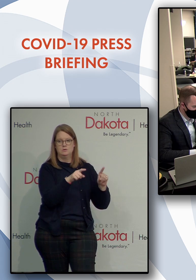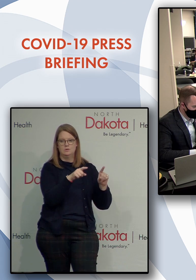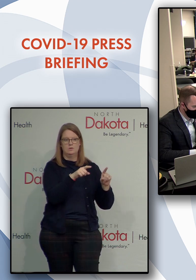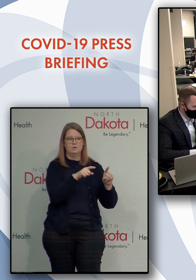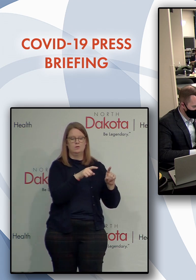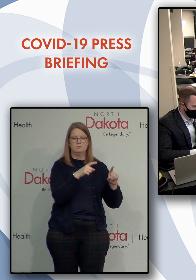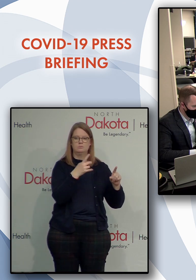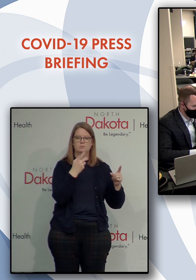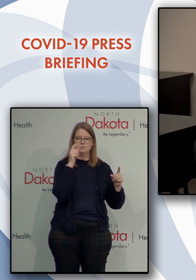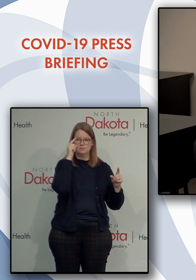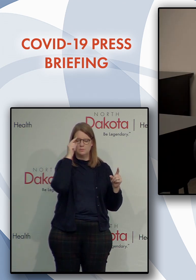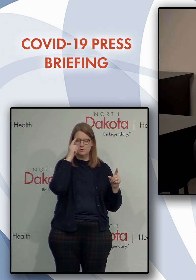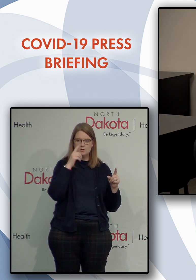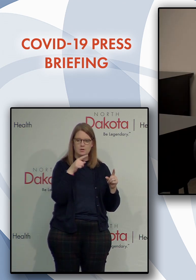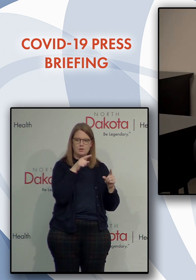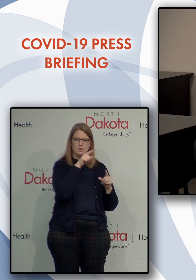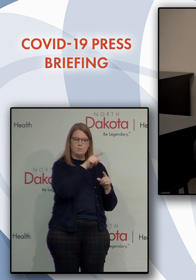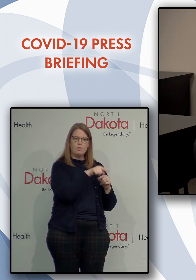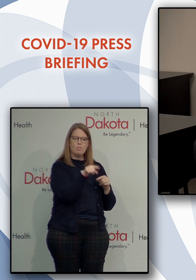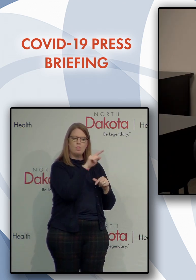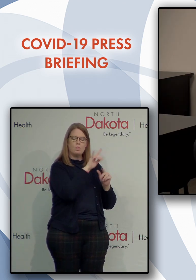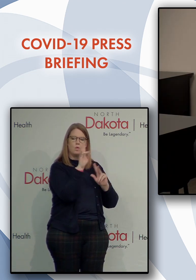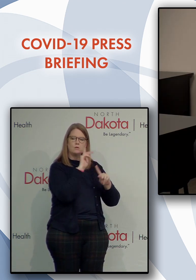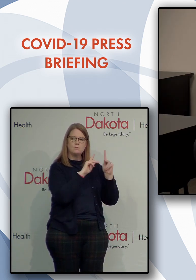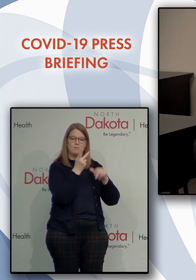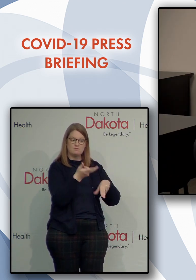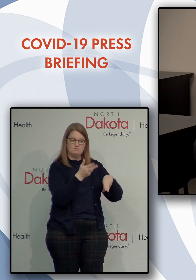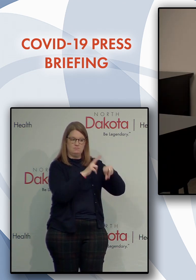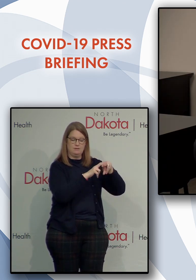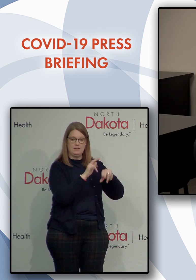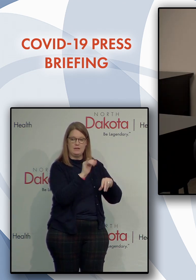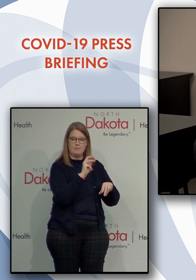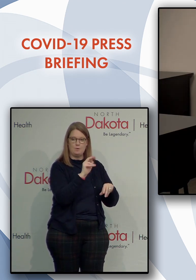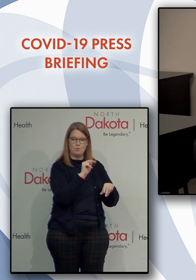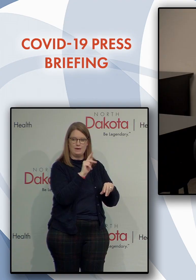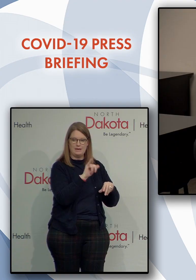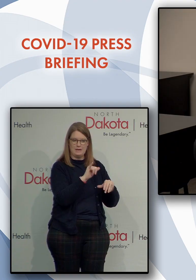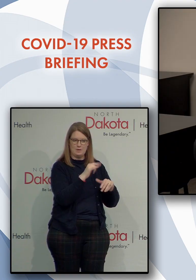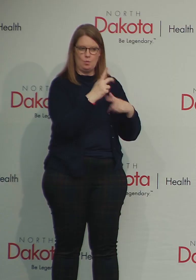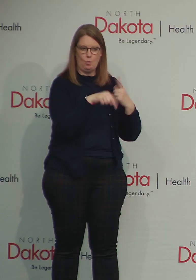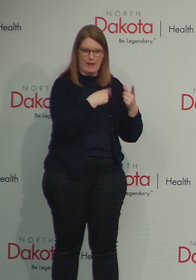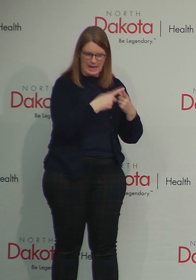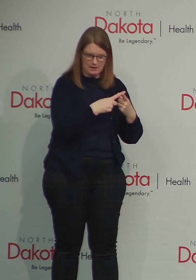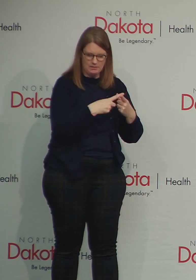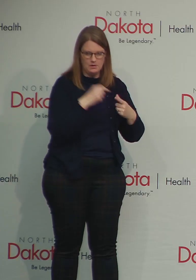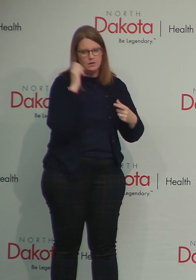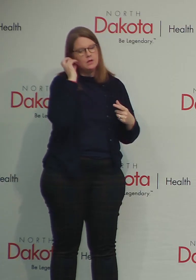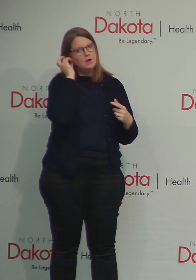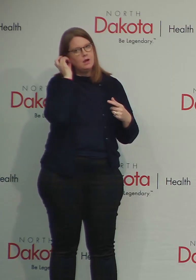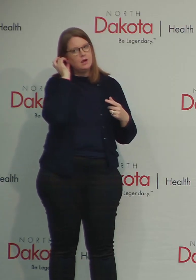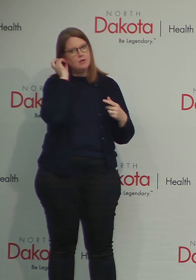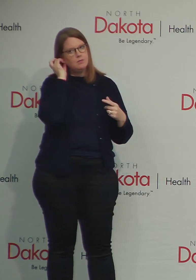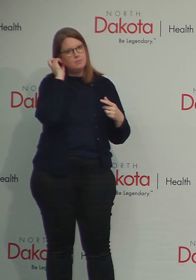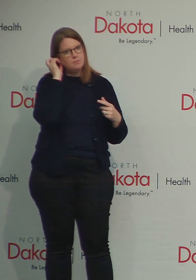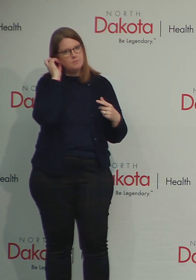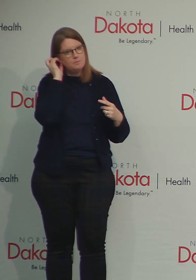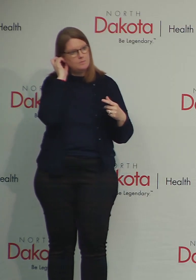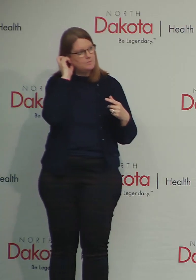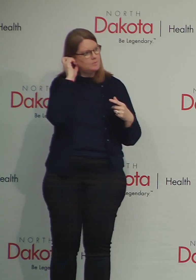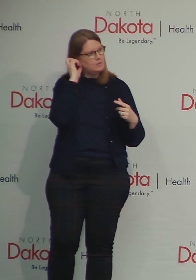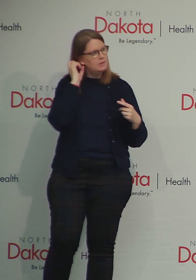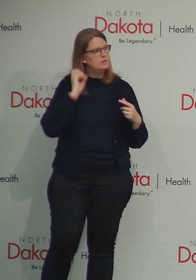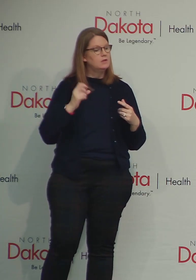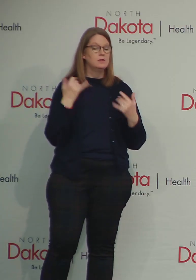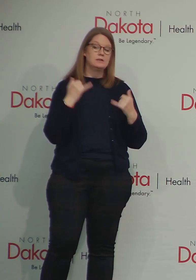gain immunity and possibly some relief on the healthcare system? I don't think, immunity in